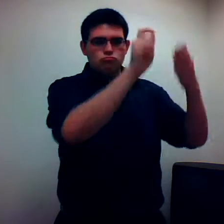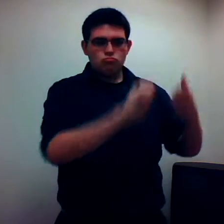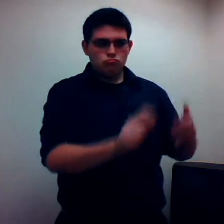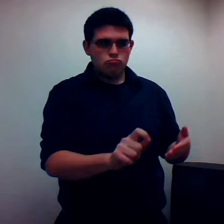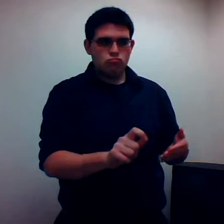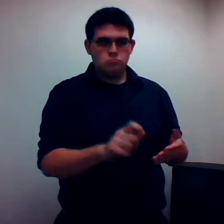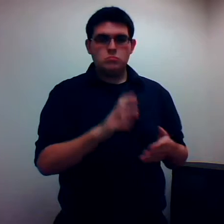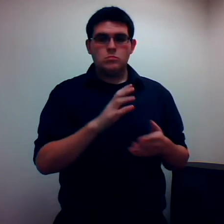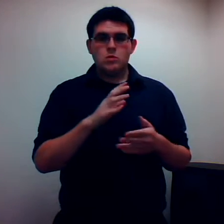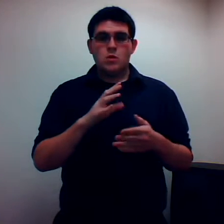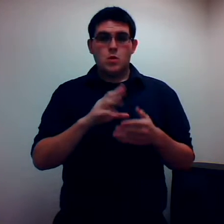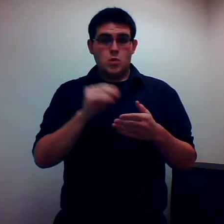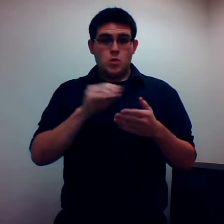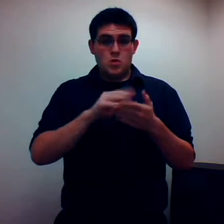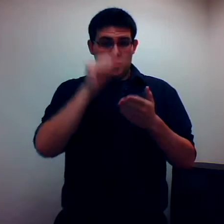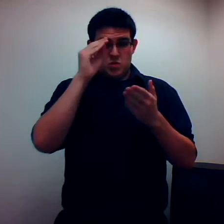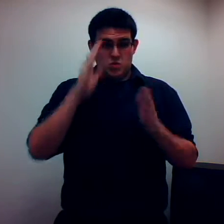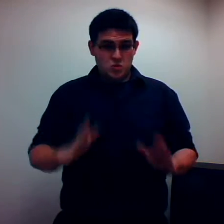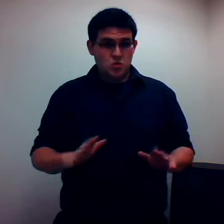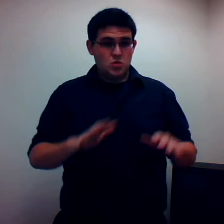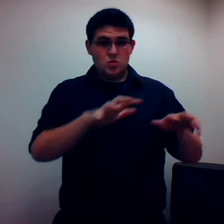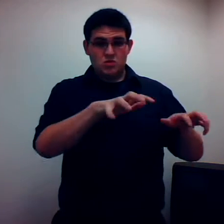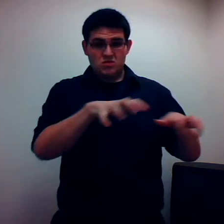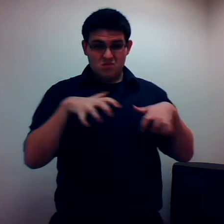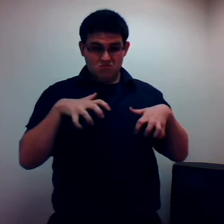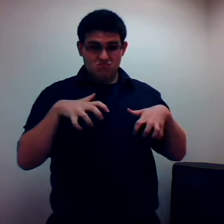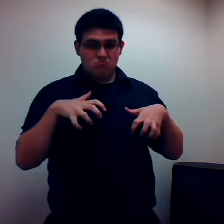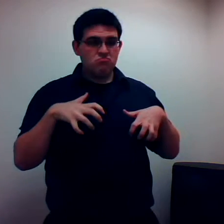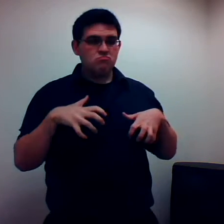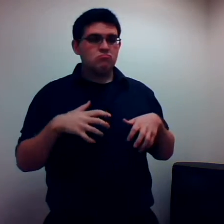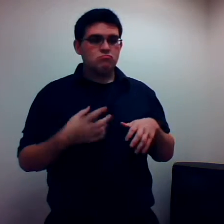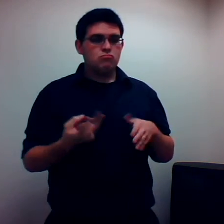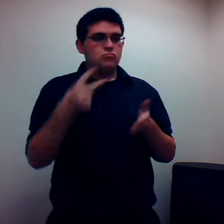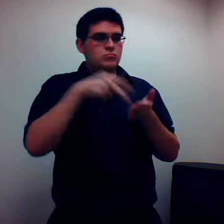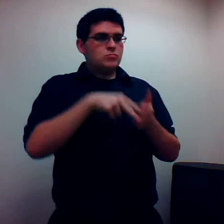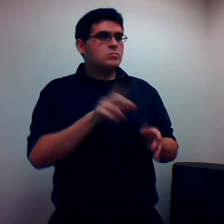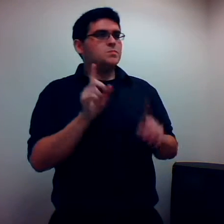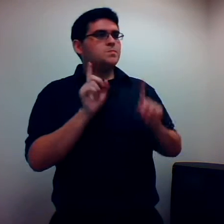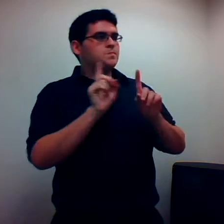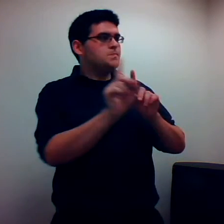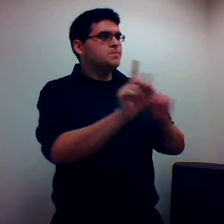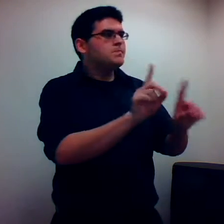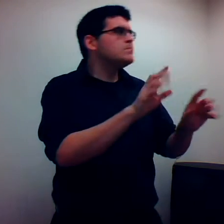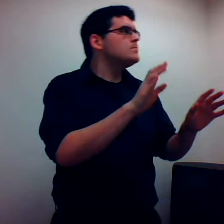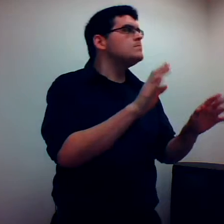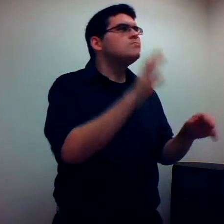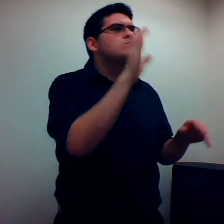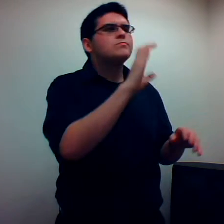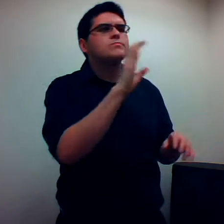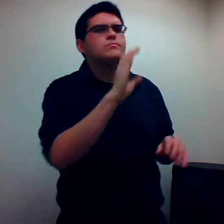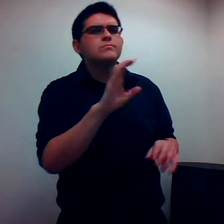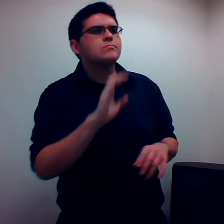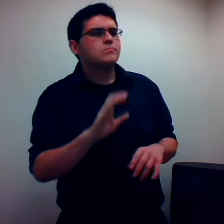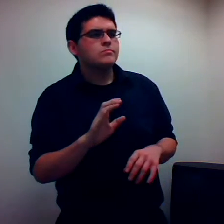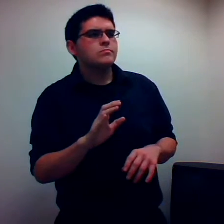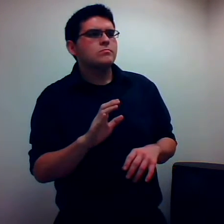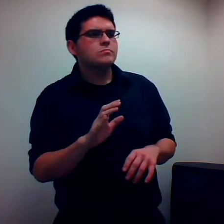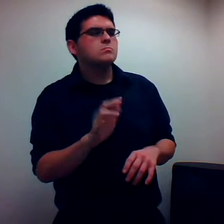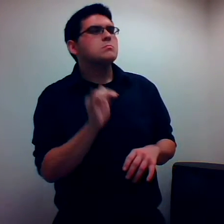these different issues that have been brought to class, and they decide on the research project that they're going to do related to